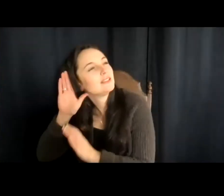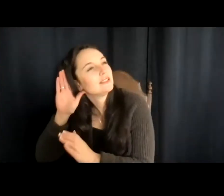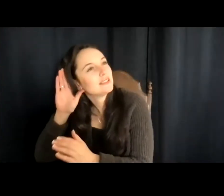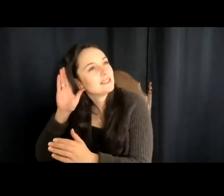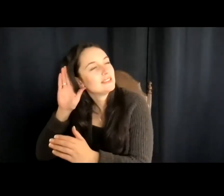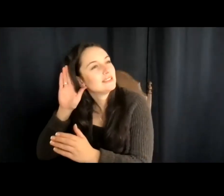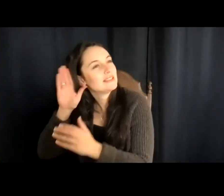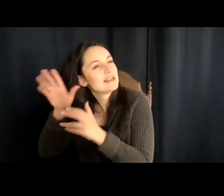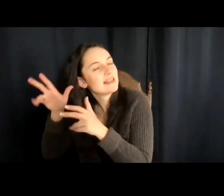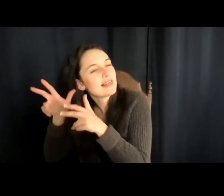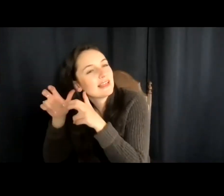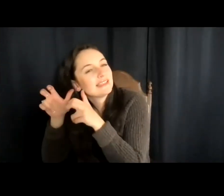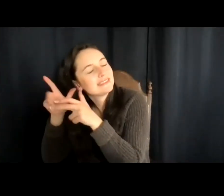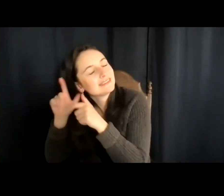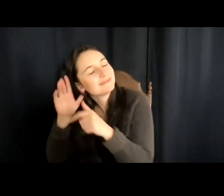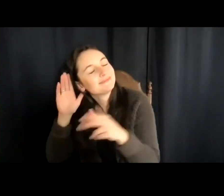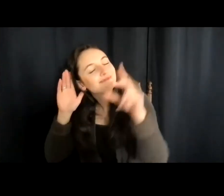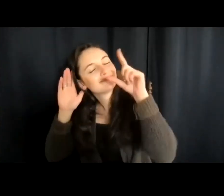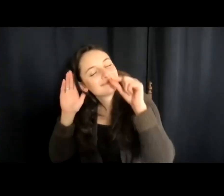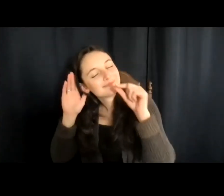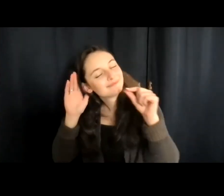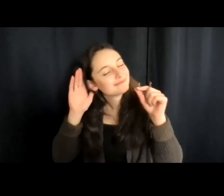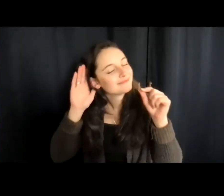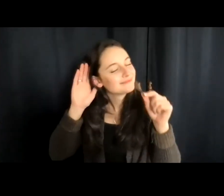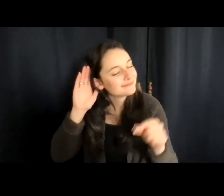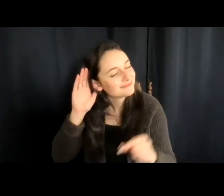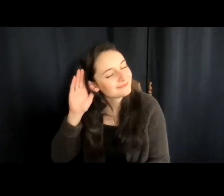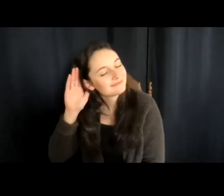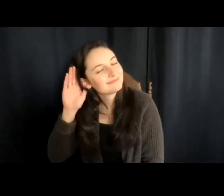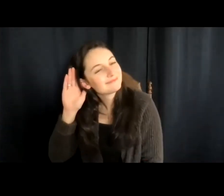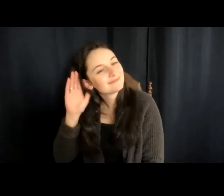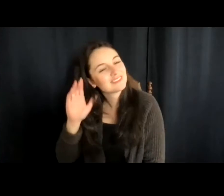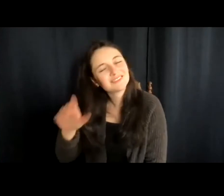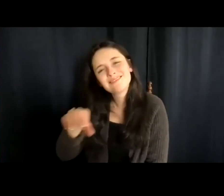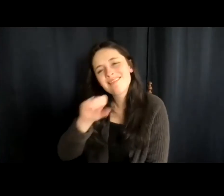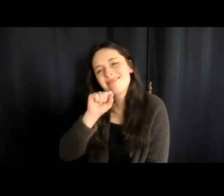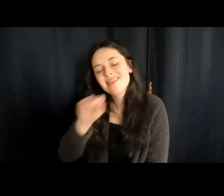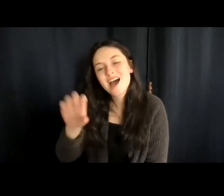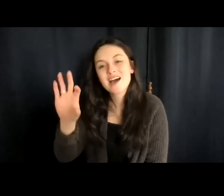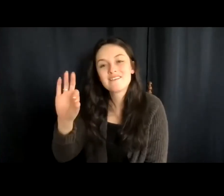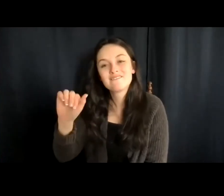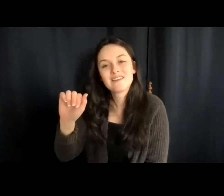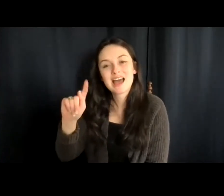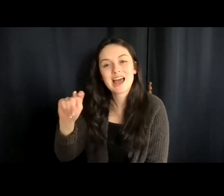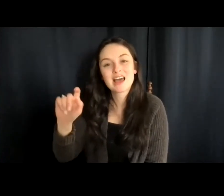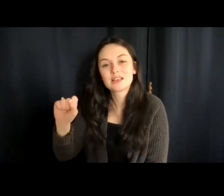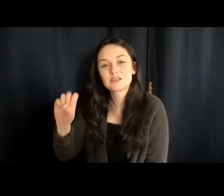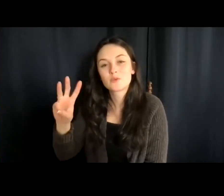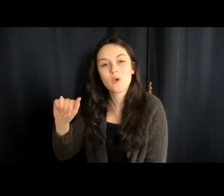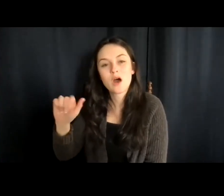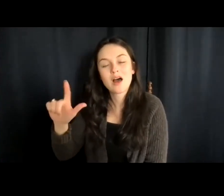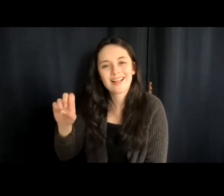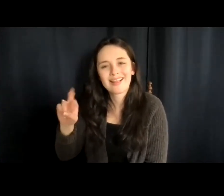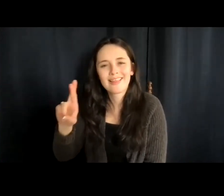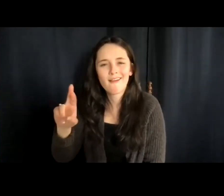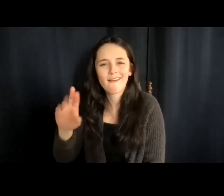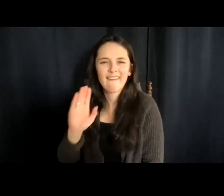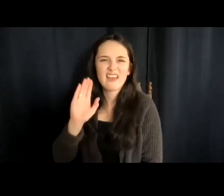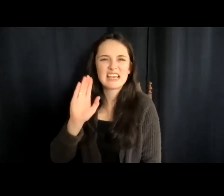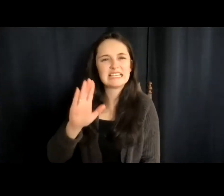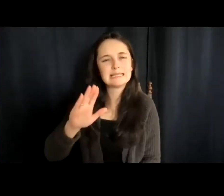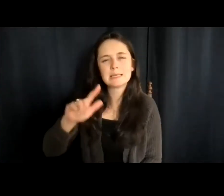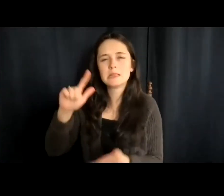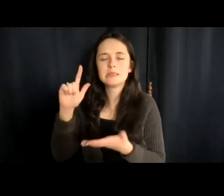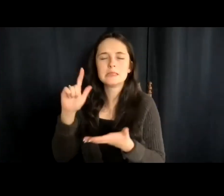and closed her eyes. She especially loved Fat Swaller with his growly voice and booming piano. The